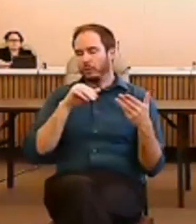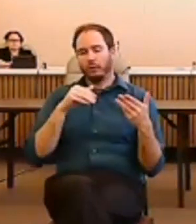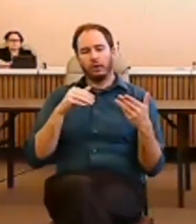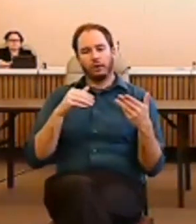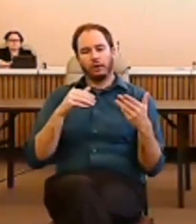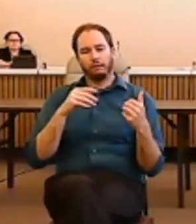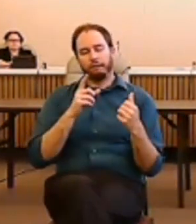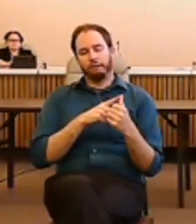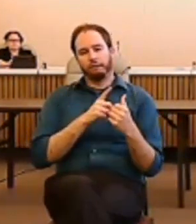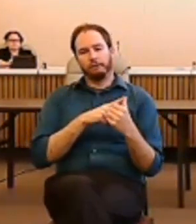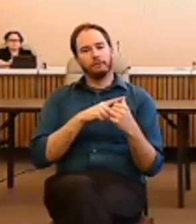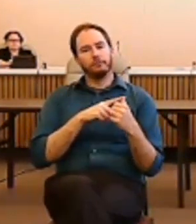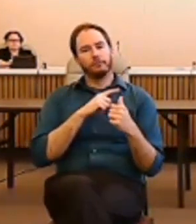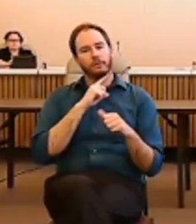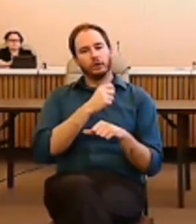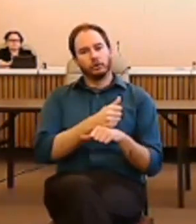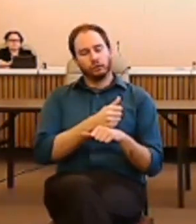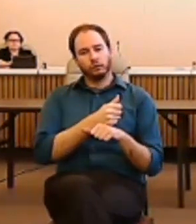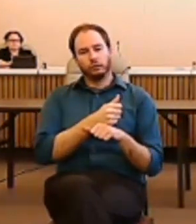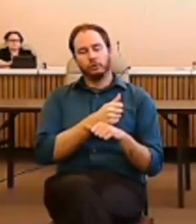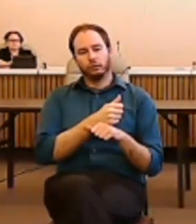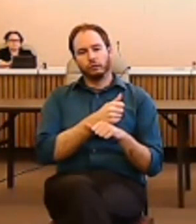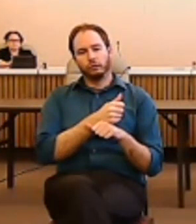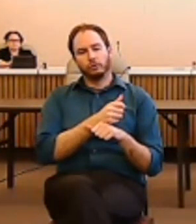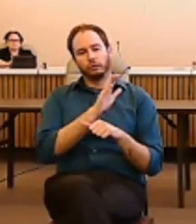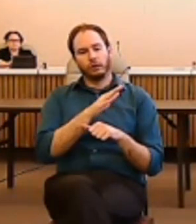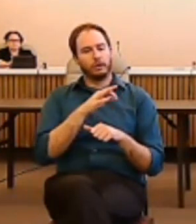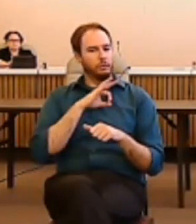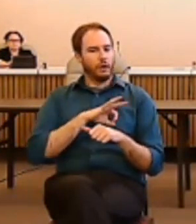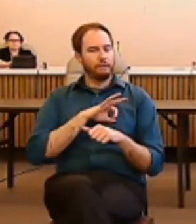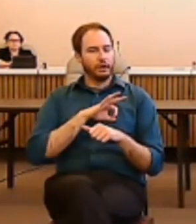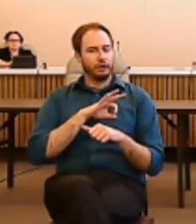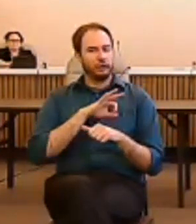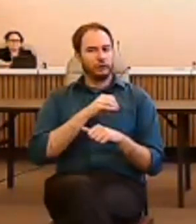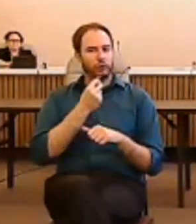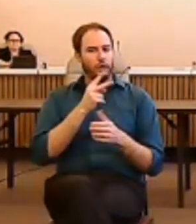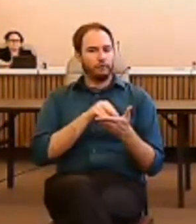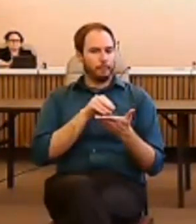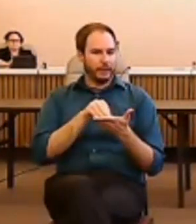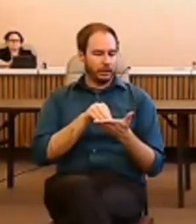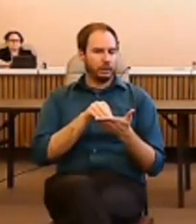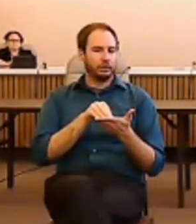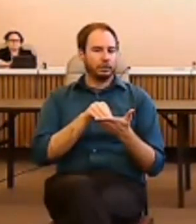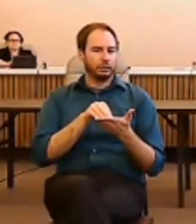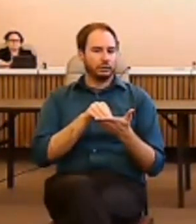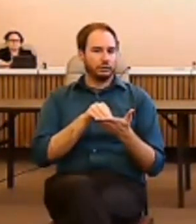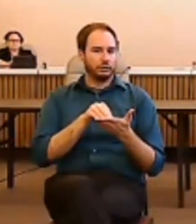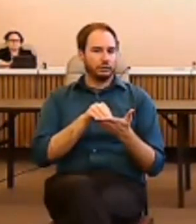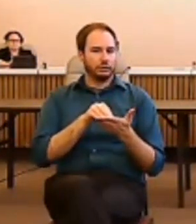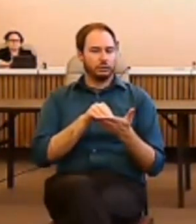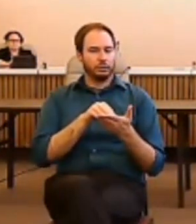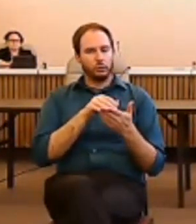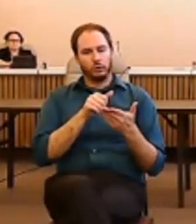they first started doing this, their profit was 12 million, so which started going to